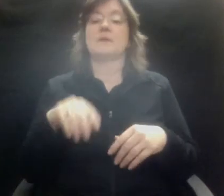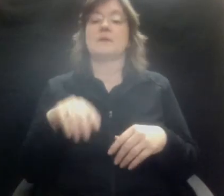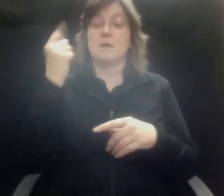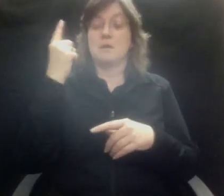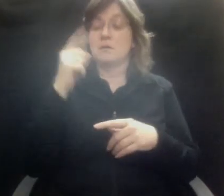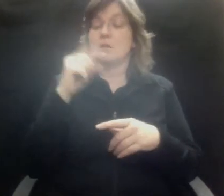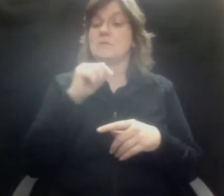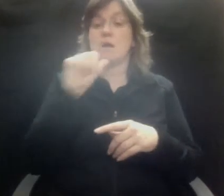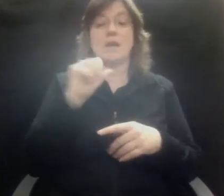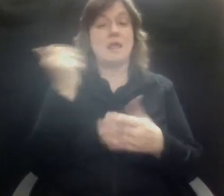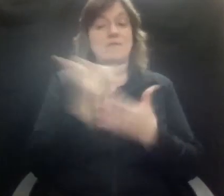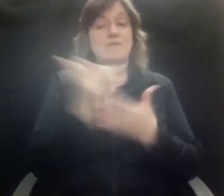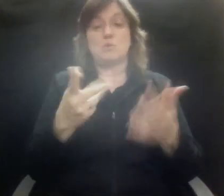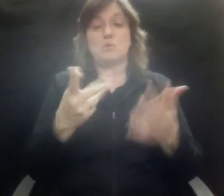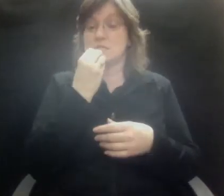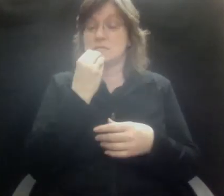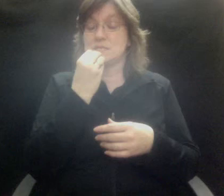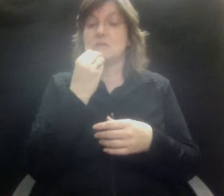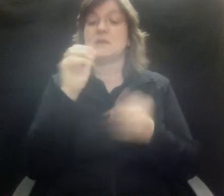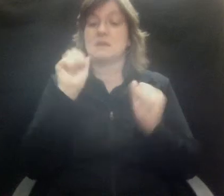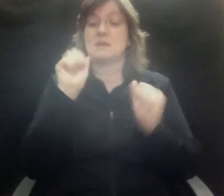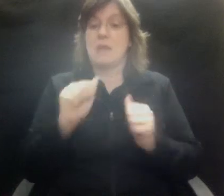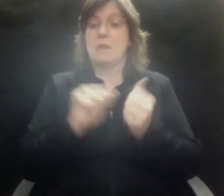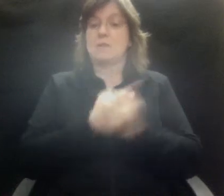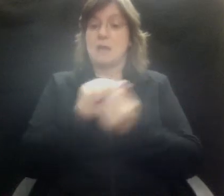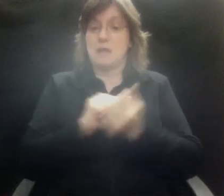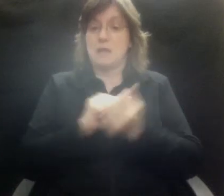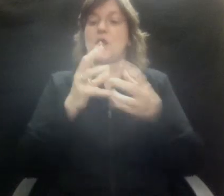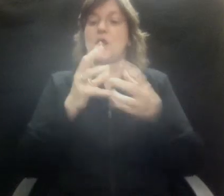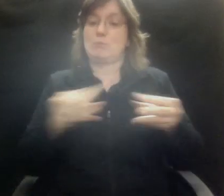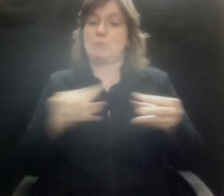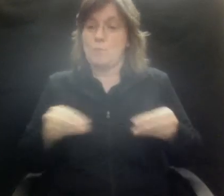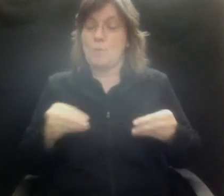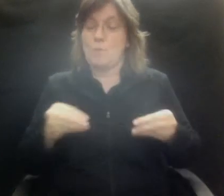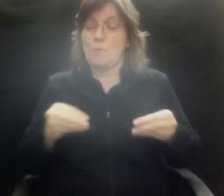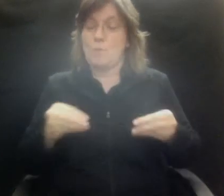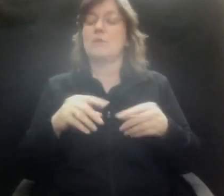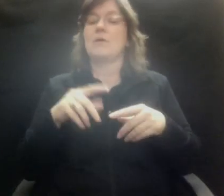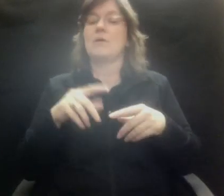digestible and or absorbable. The digestive system also functions in allowing you to get rid of solid waste.